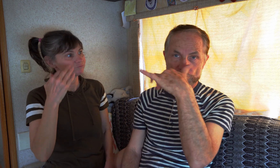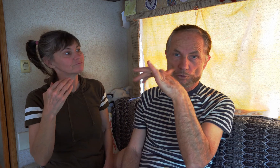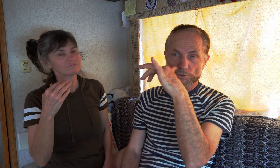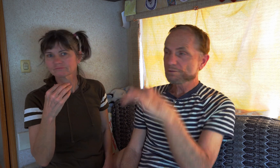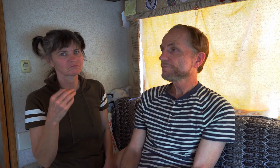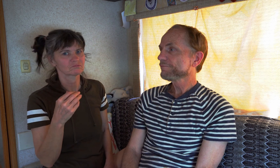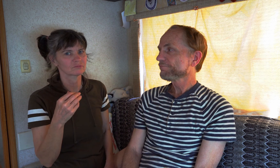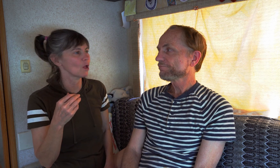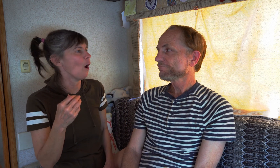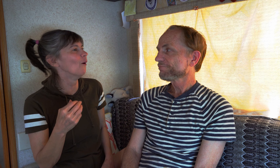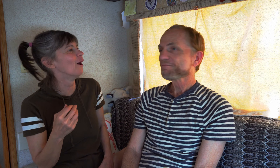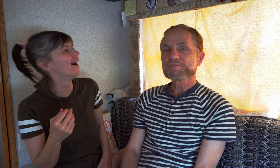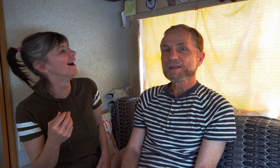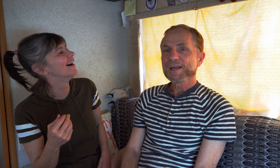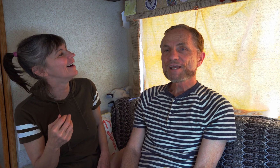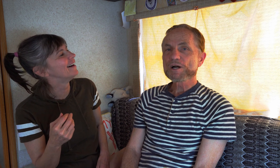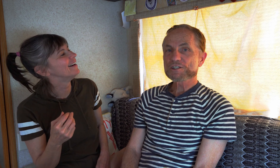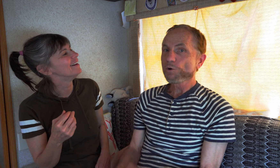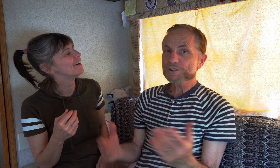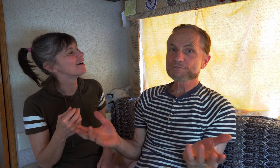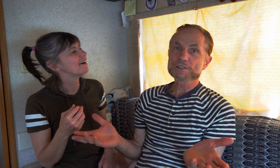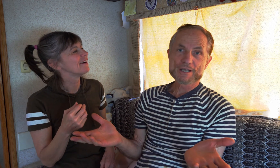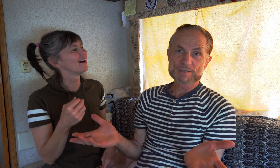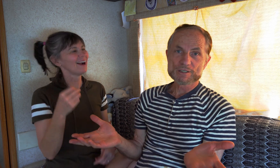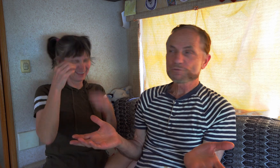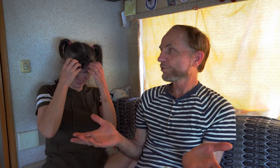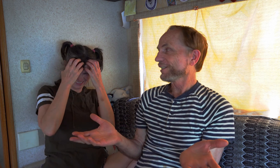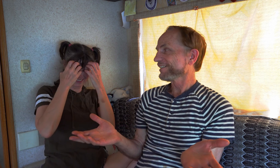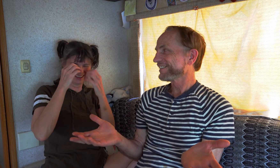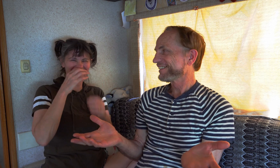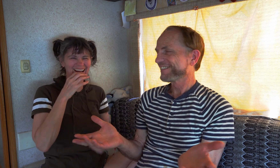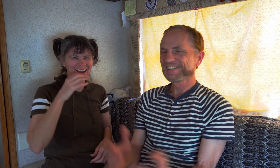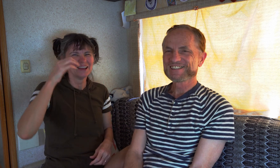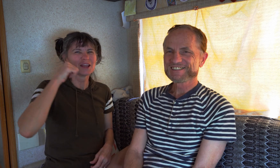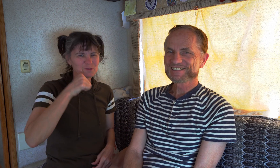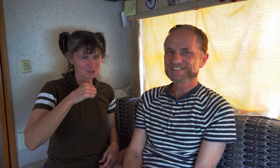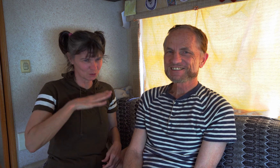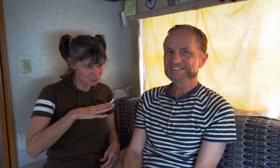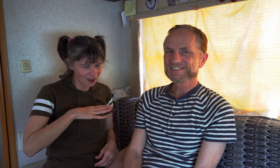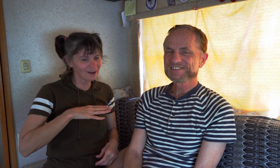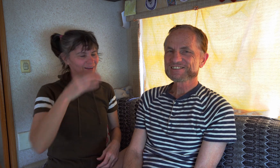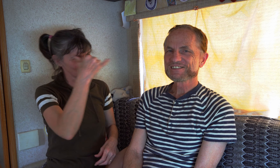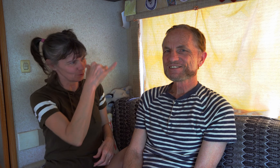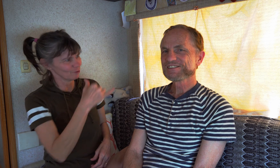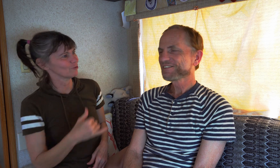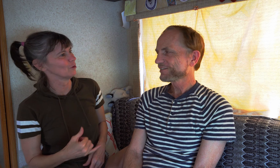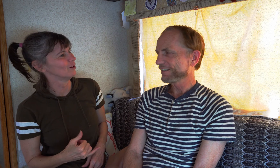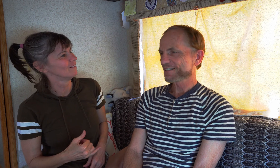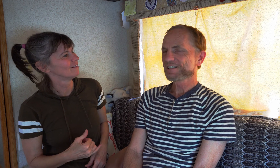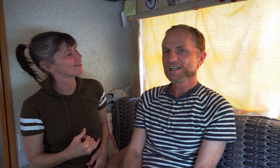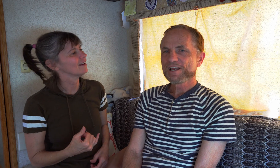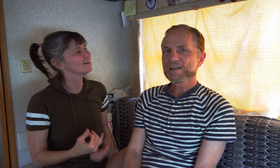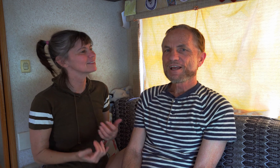no fool. No. He wasn't old enough to learn how to be a fool yet. He was too young to be a